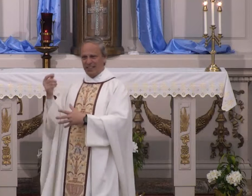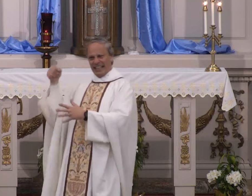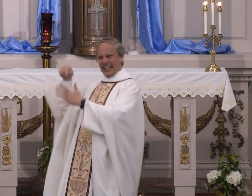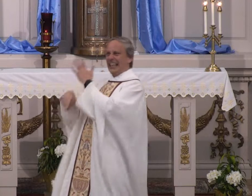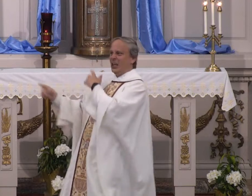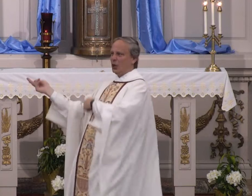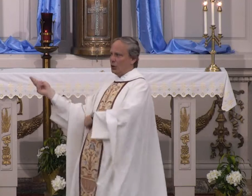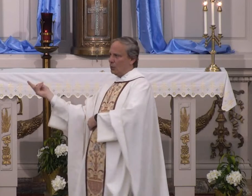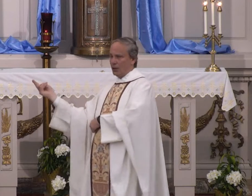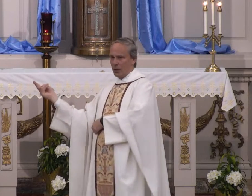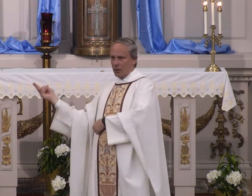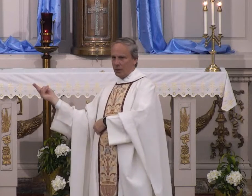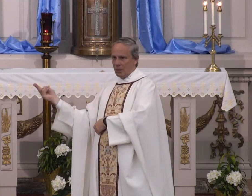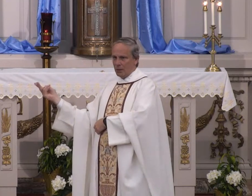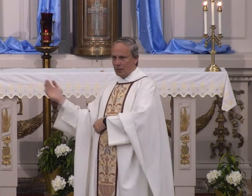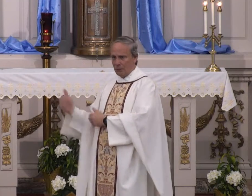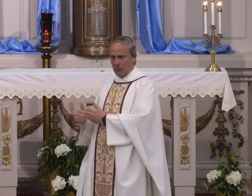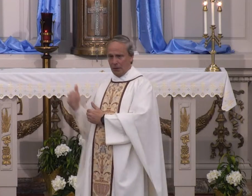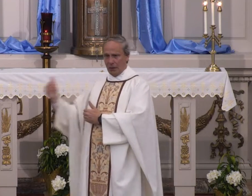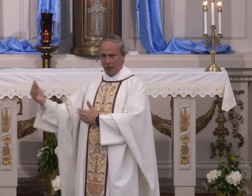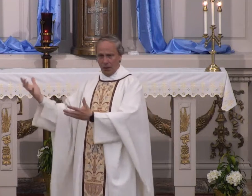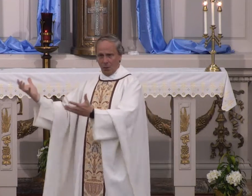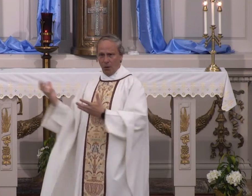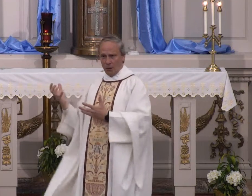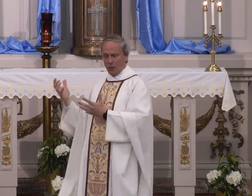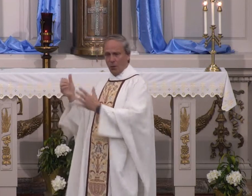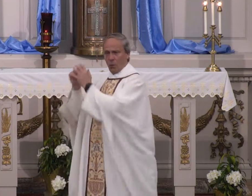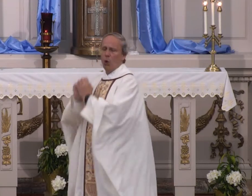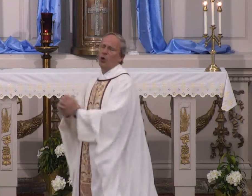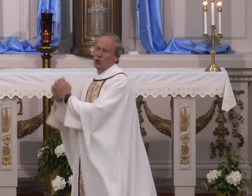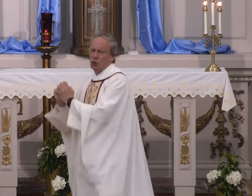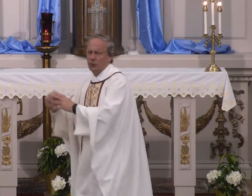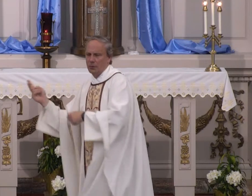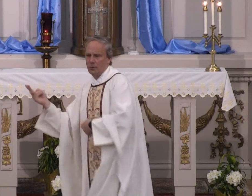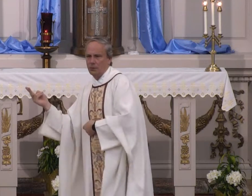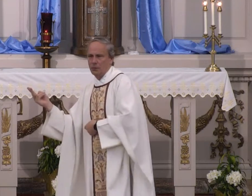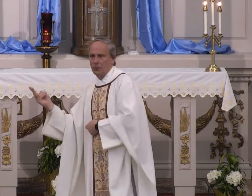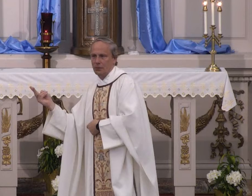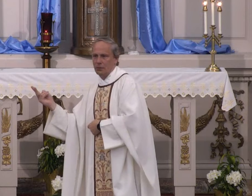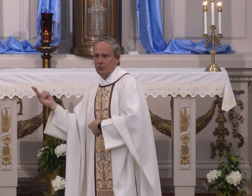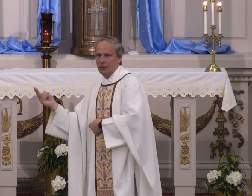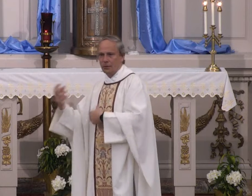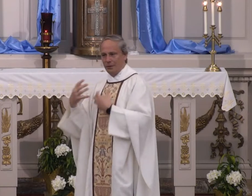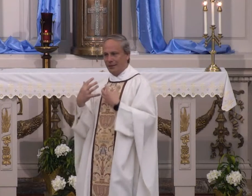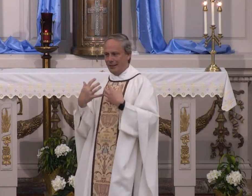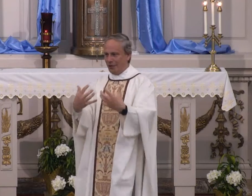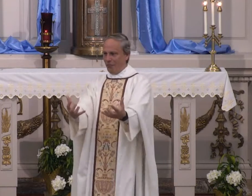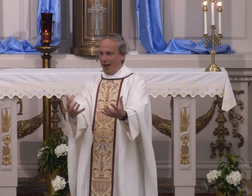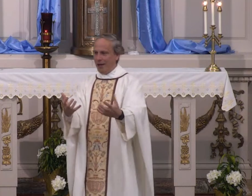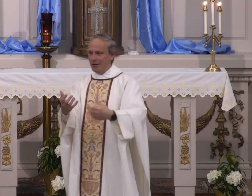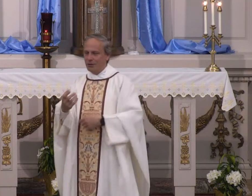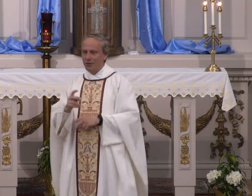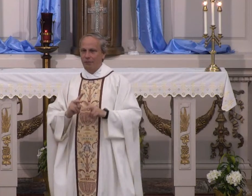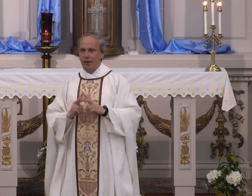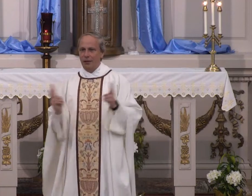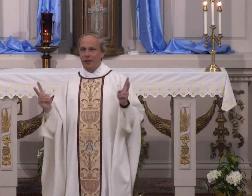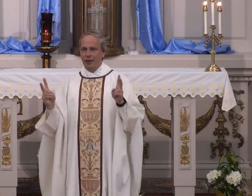The crowd in the story today, first of all, wanted to stone them, and then later the crowd wanted to worship them.